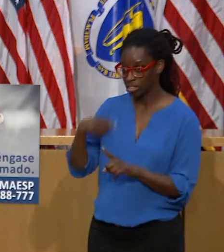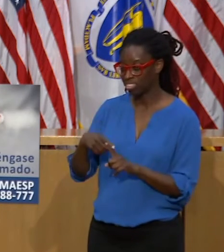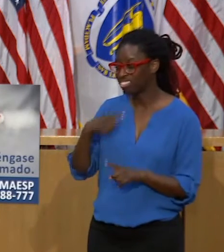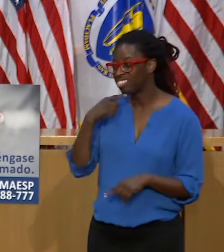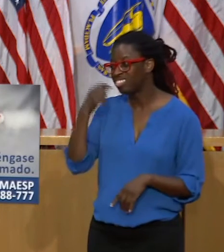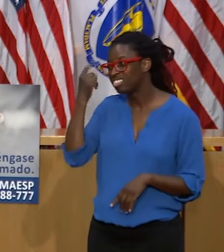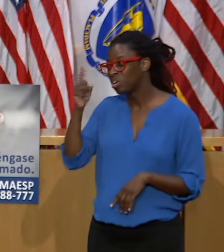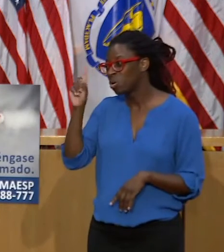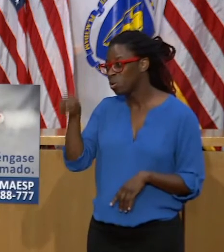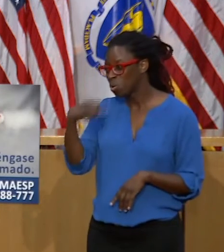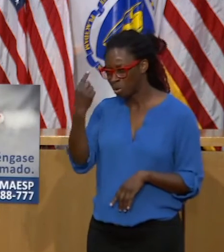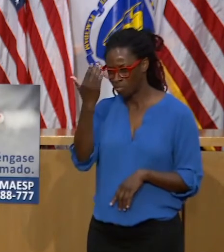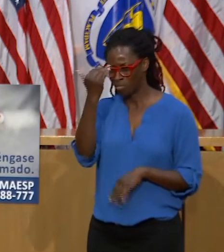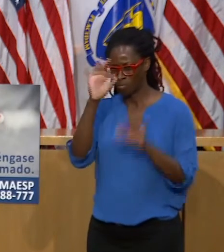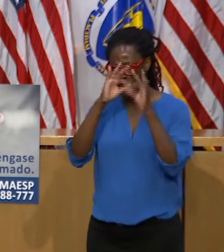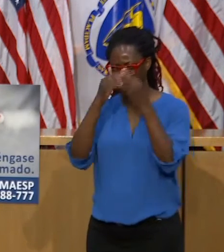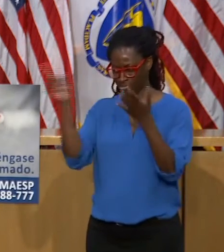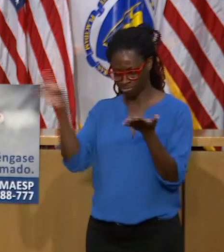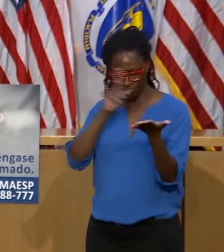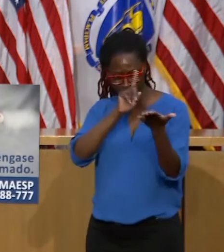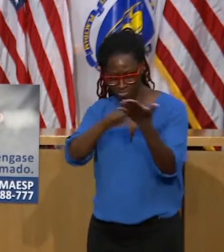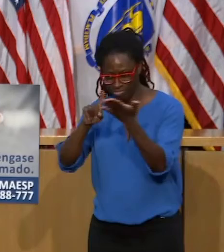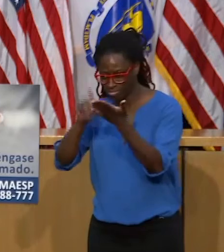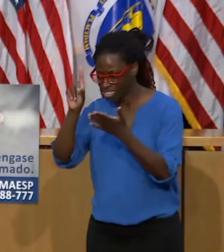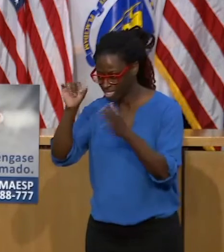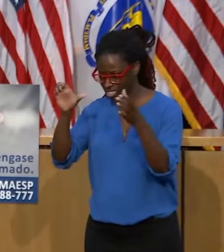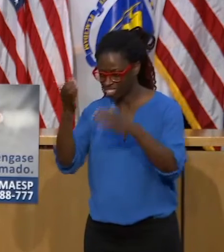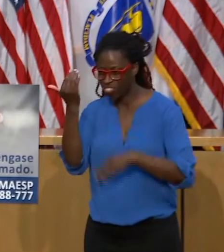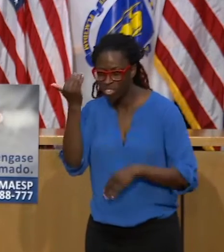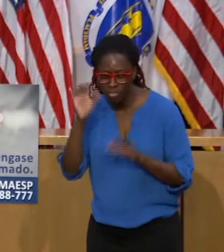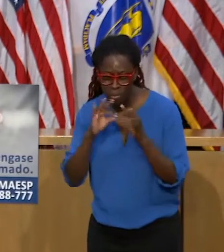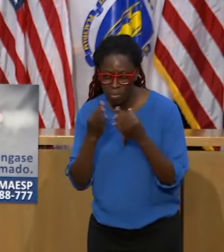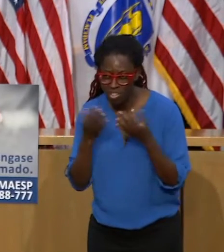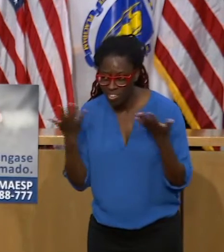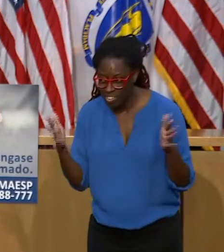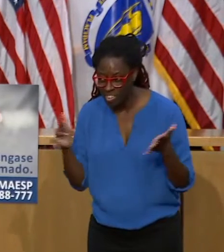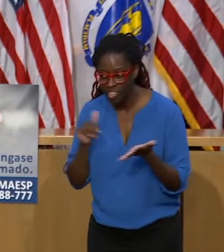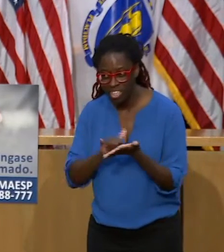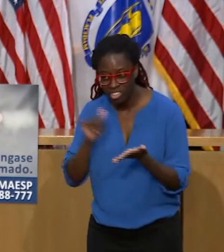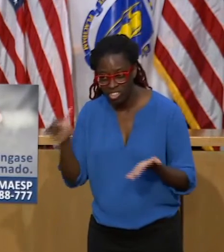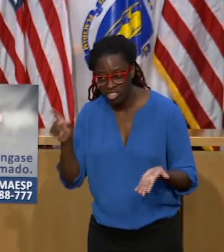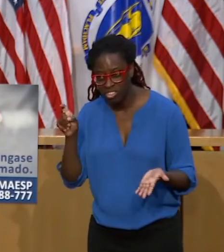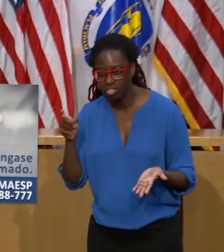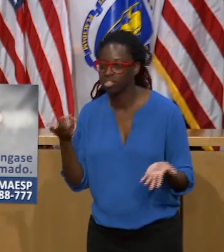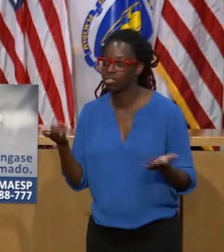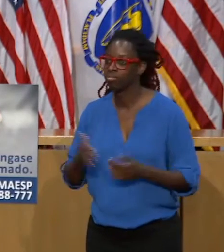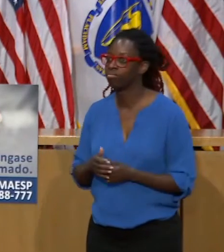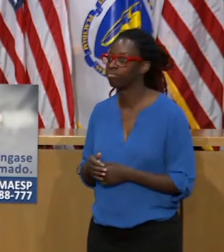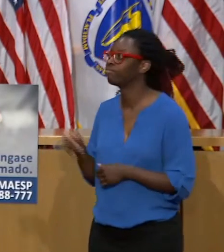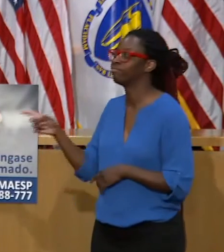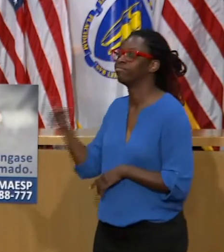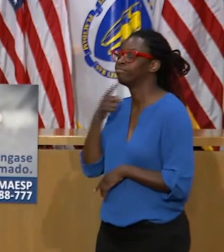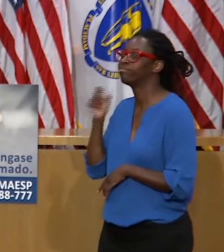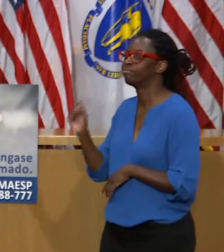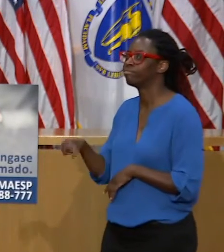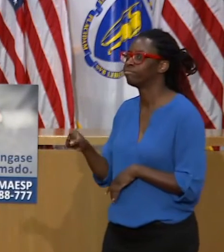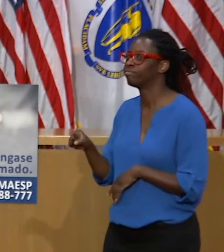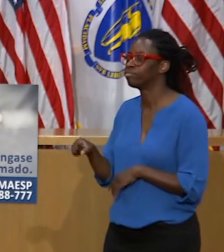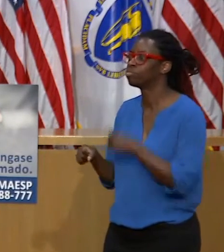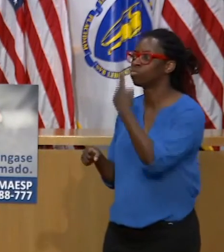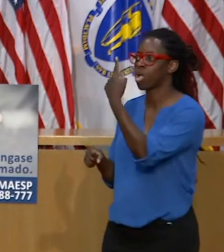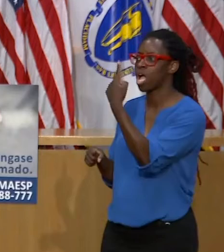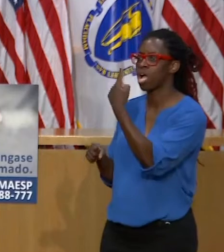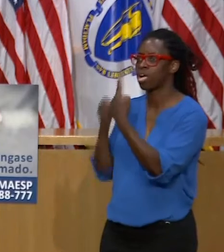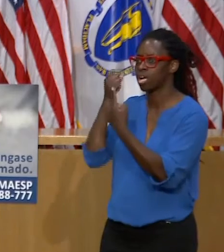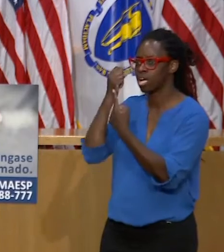So I think there was one study that was cited. There are actually several other studies, but you are right that all of the studies are small. There are a couple of